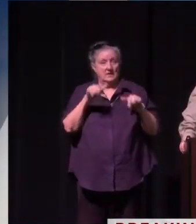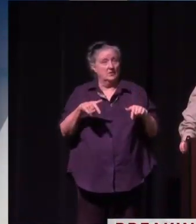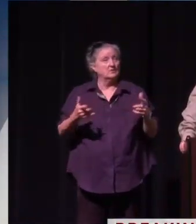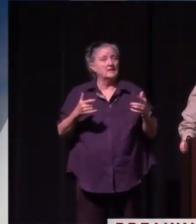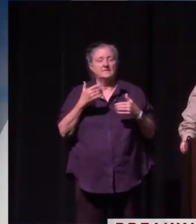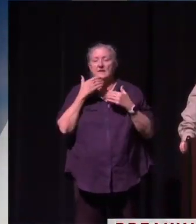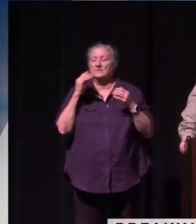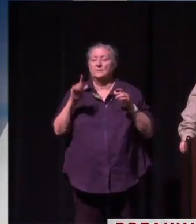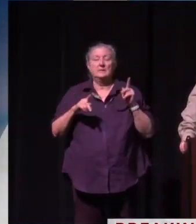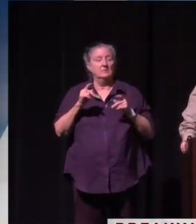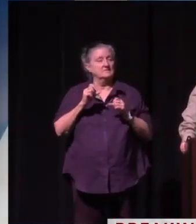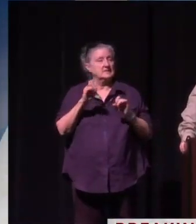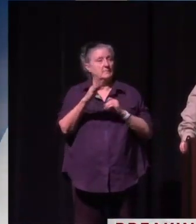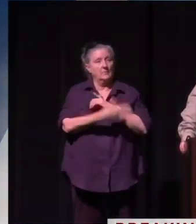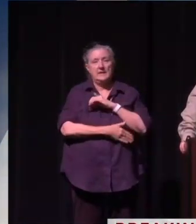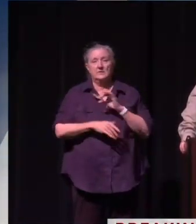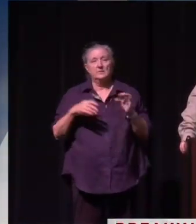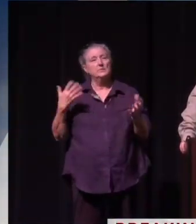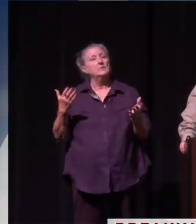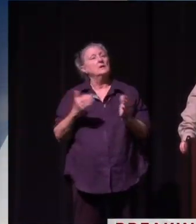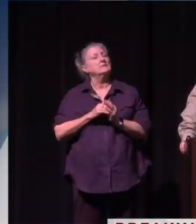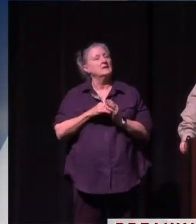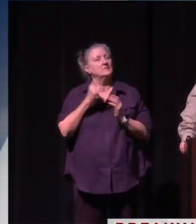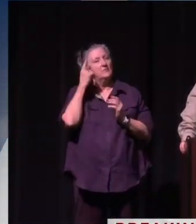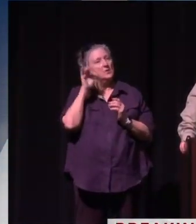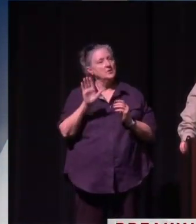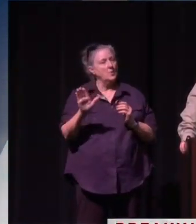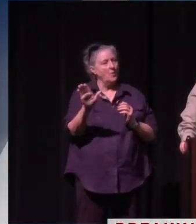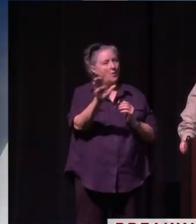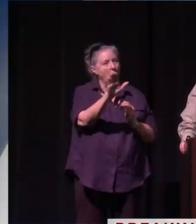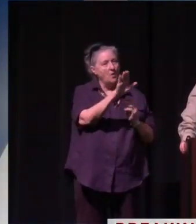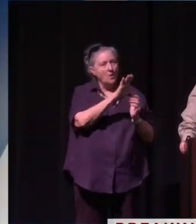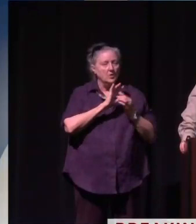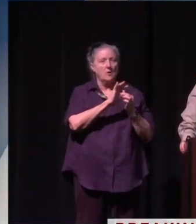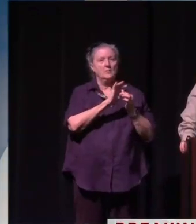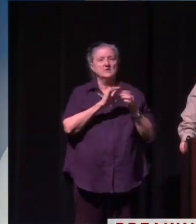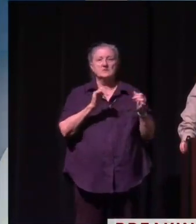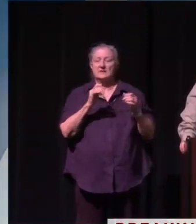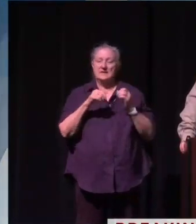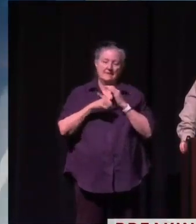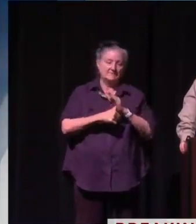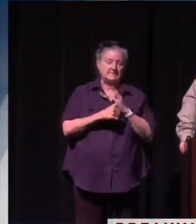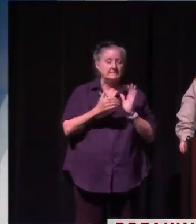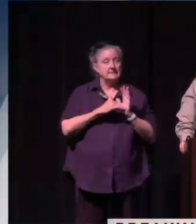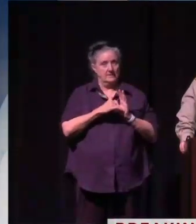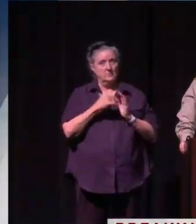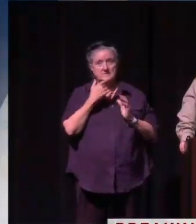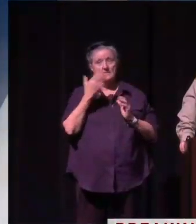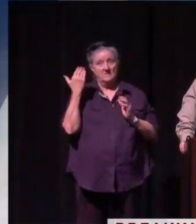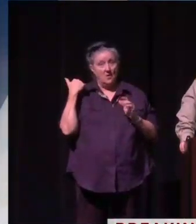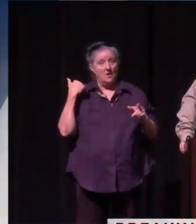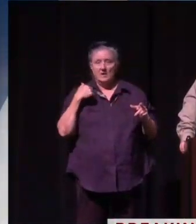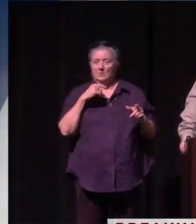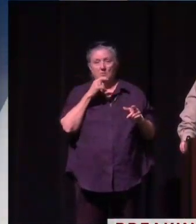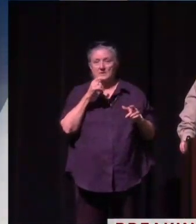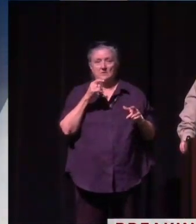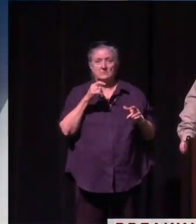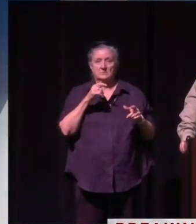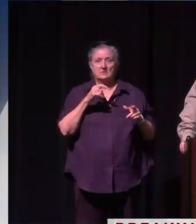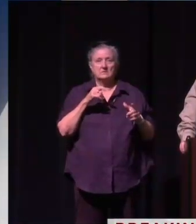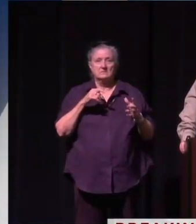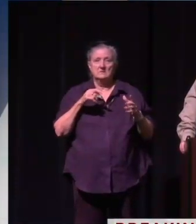the people of Santa Barbara County once again for your cooperation. I want to reemphasize what was said earlier, that we don't take